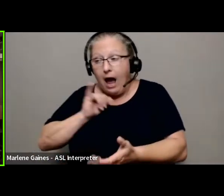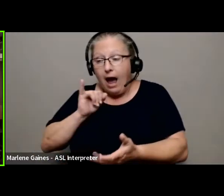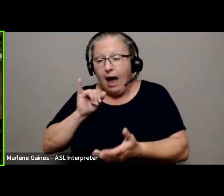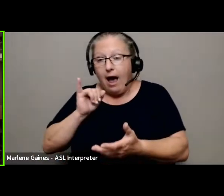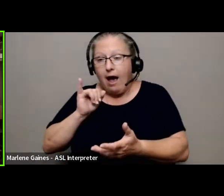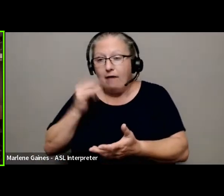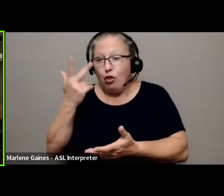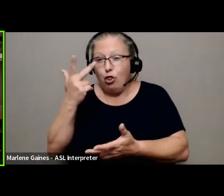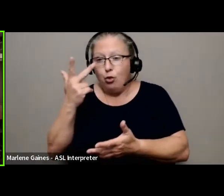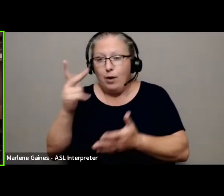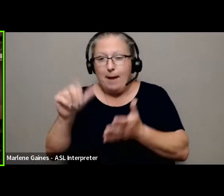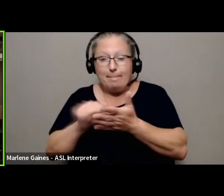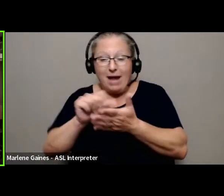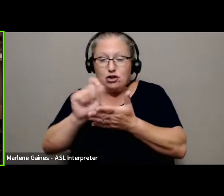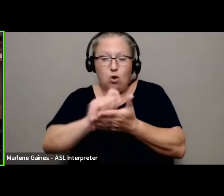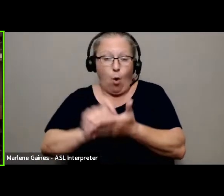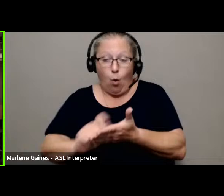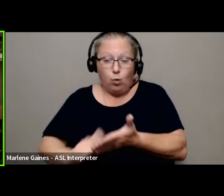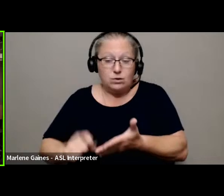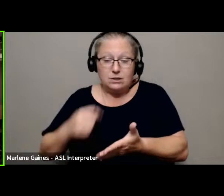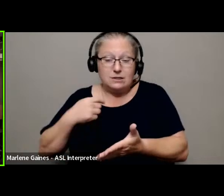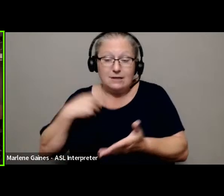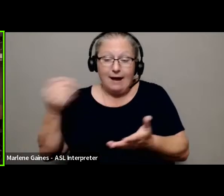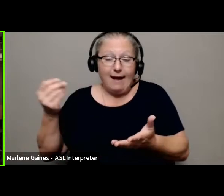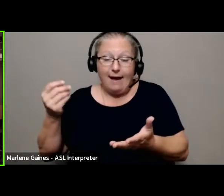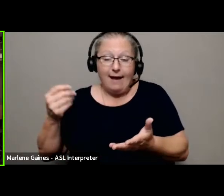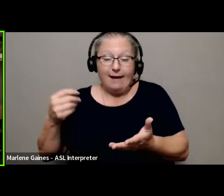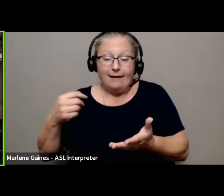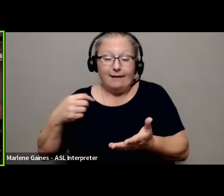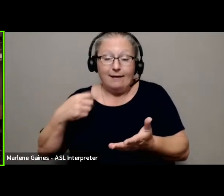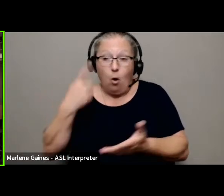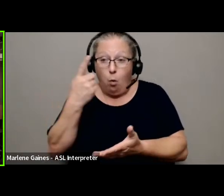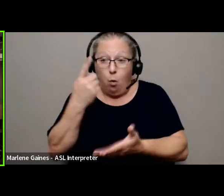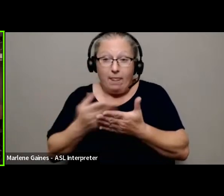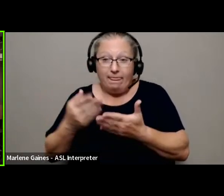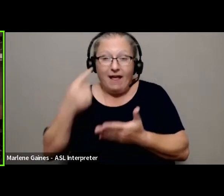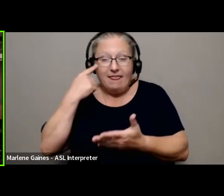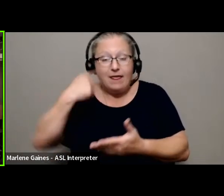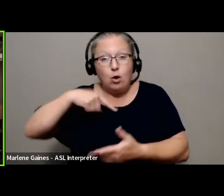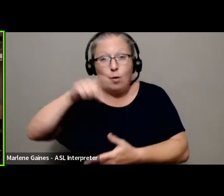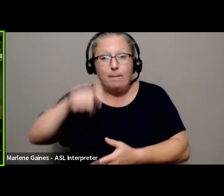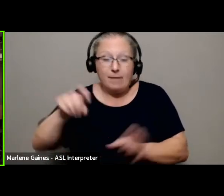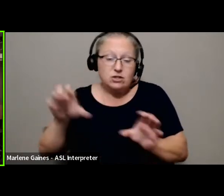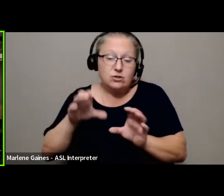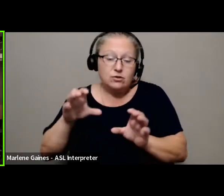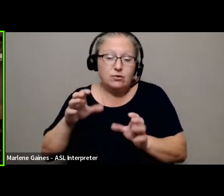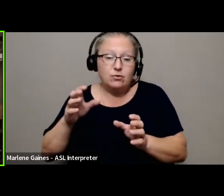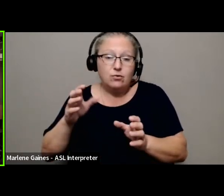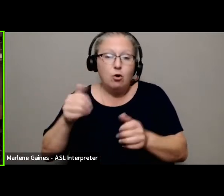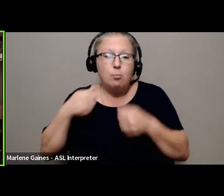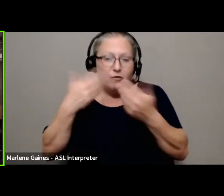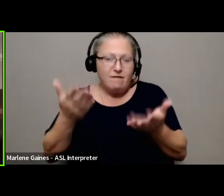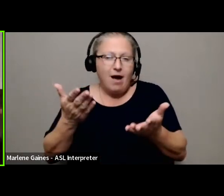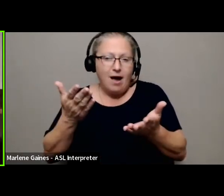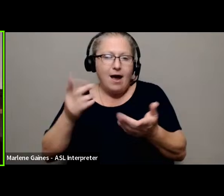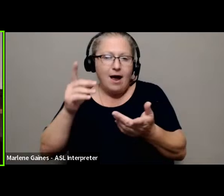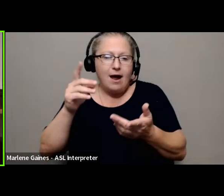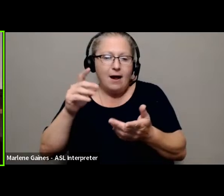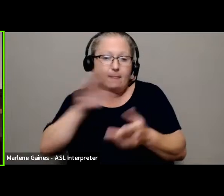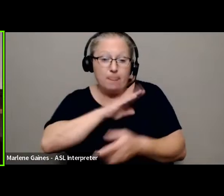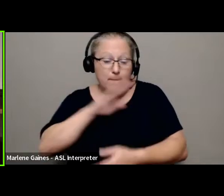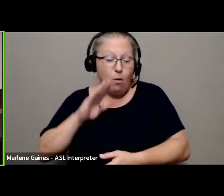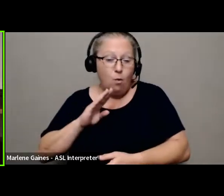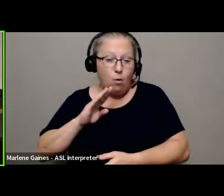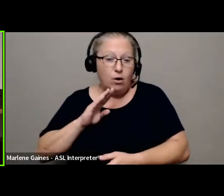3 pages of notes, and one of the things I think we need to do is provide the